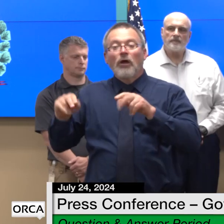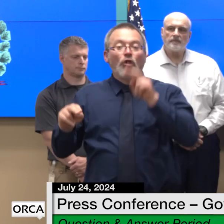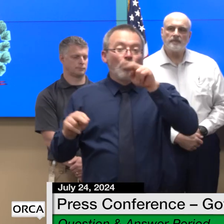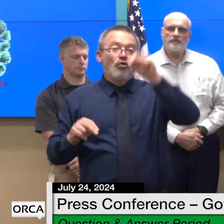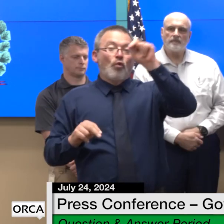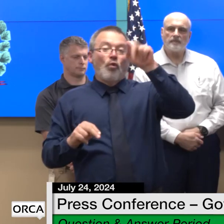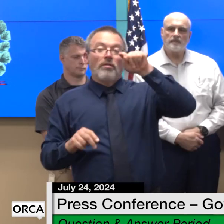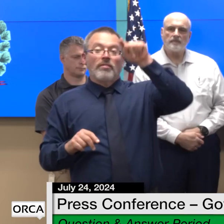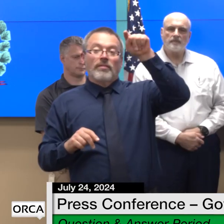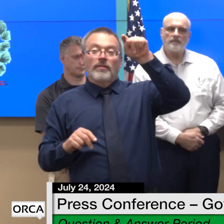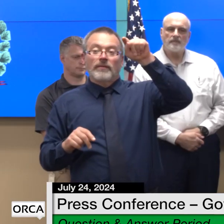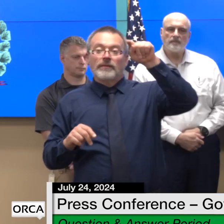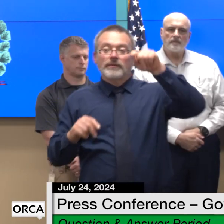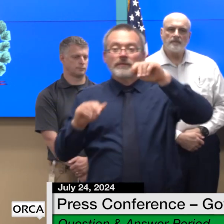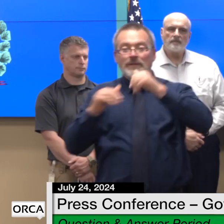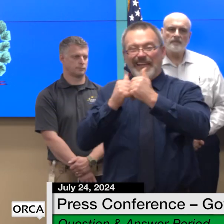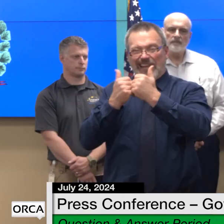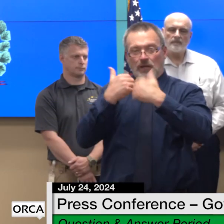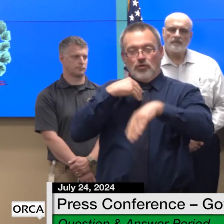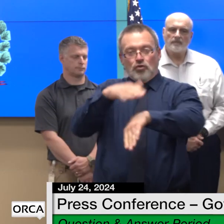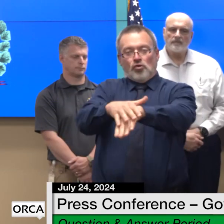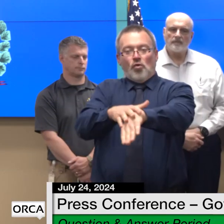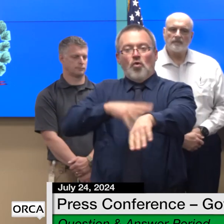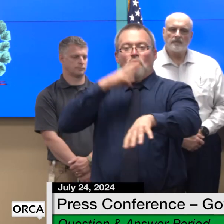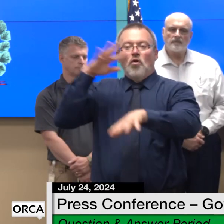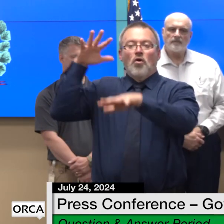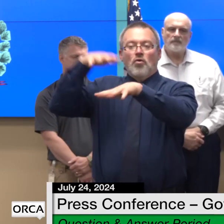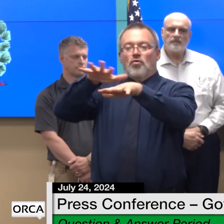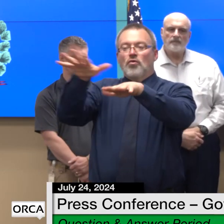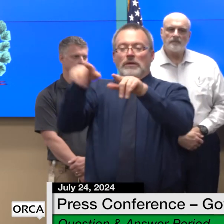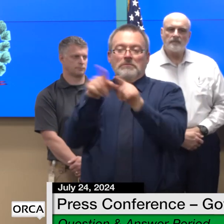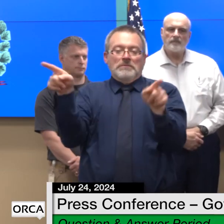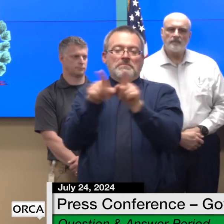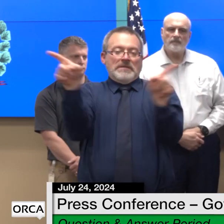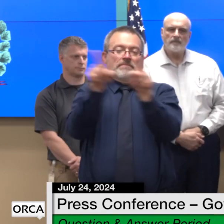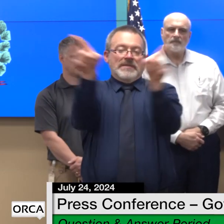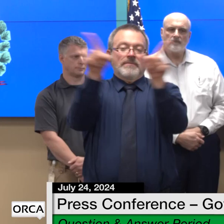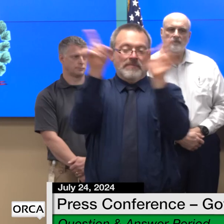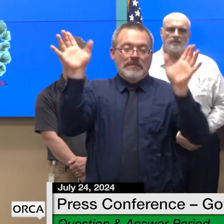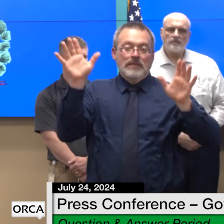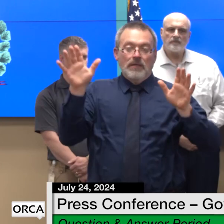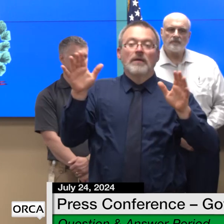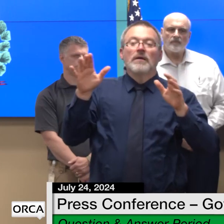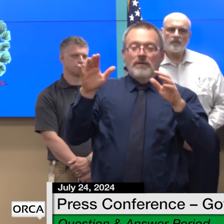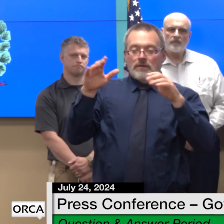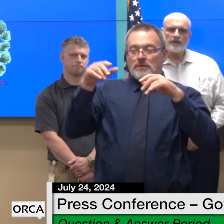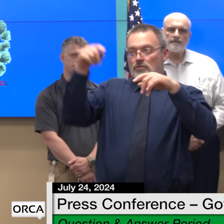further slow and spread out water so it doesn't come with that same force and intensity into the city.